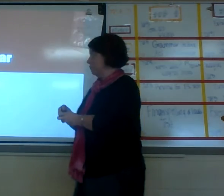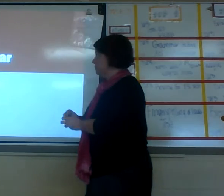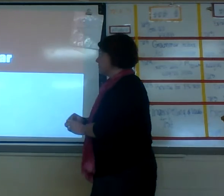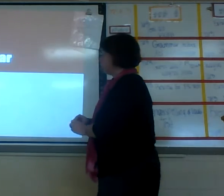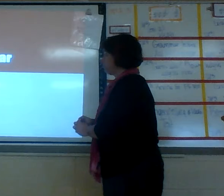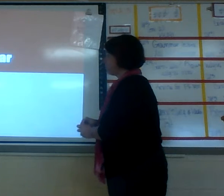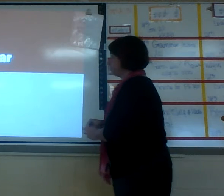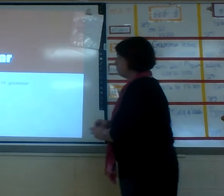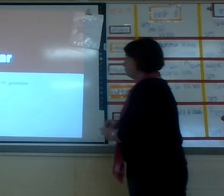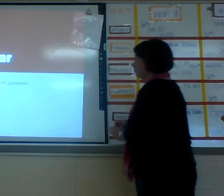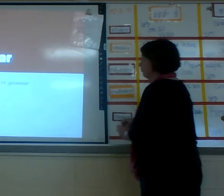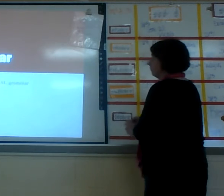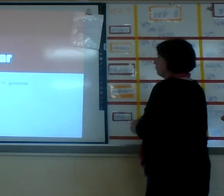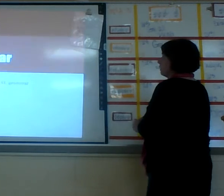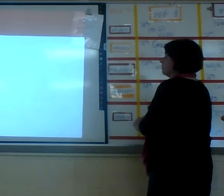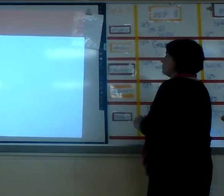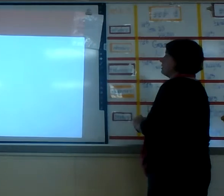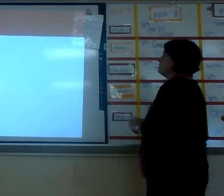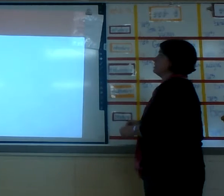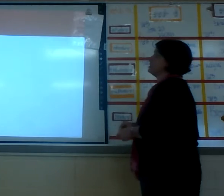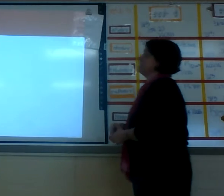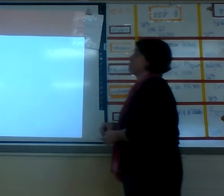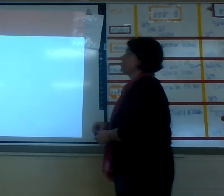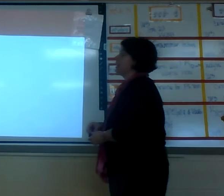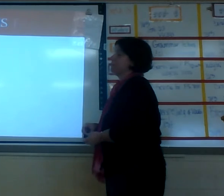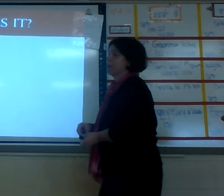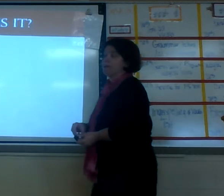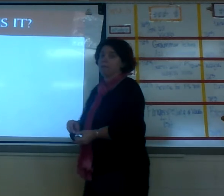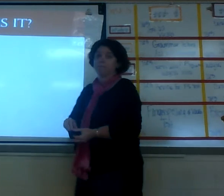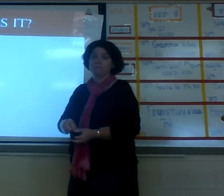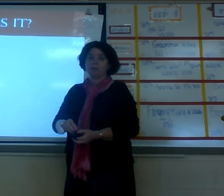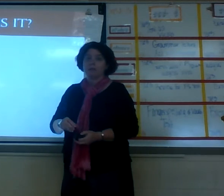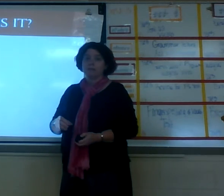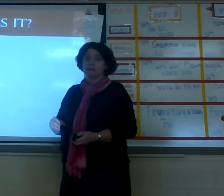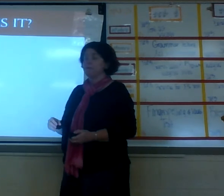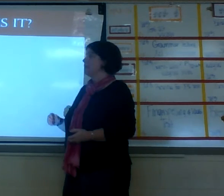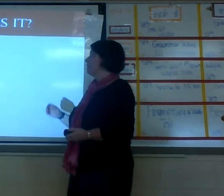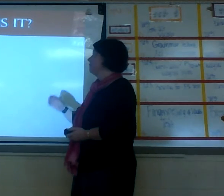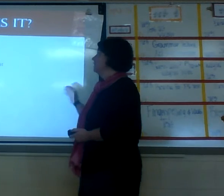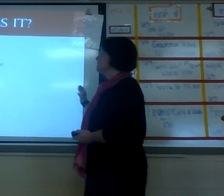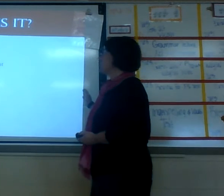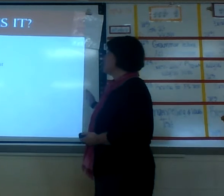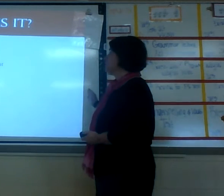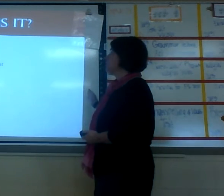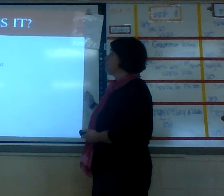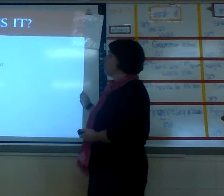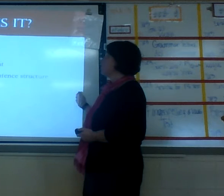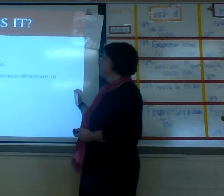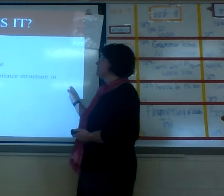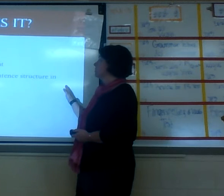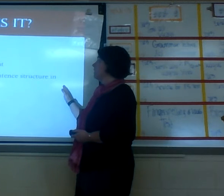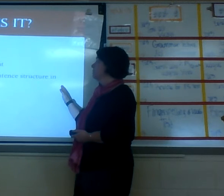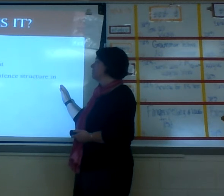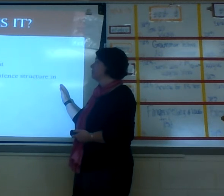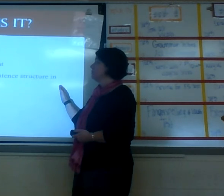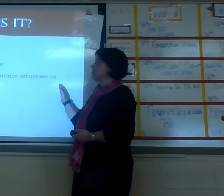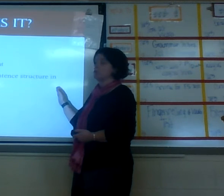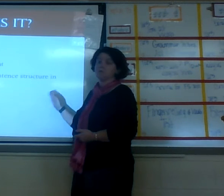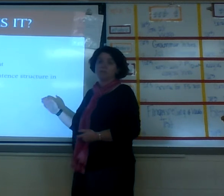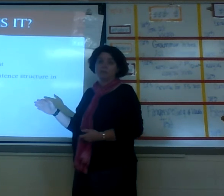this. So TC stands for topic comment. Topic comment is the commonly most used sentence